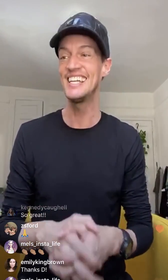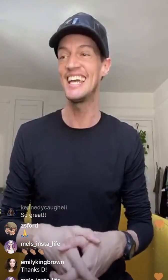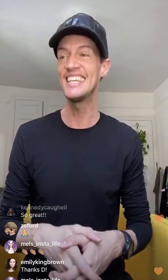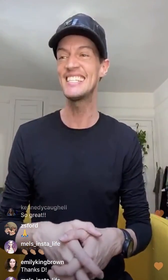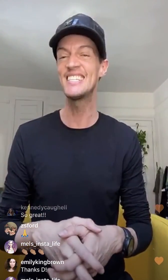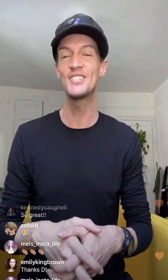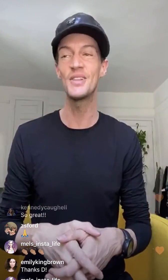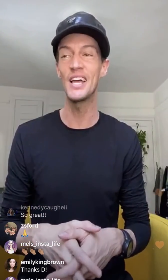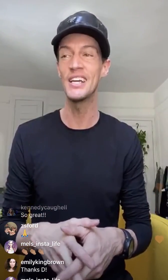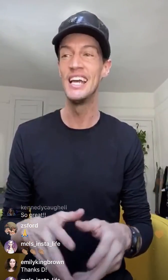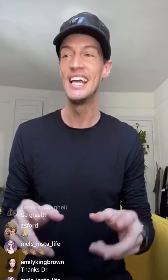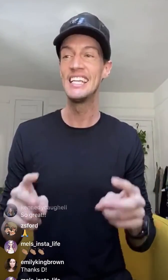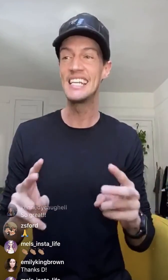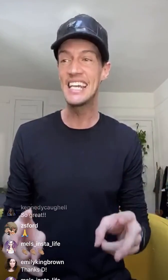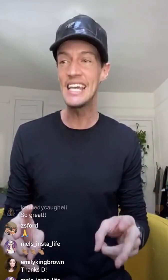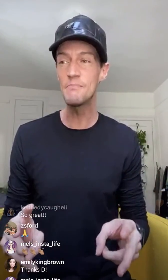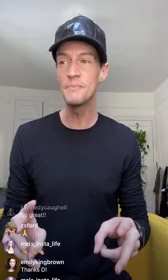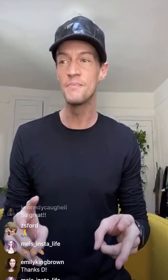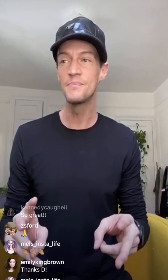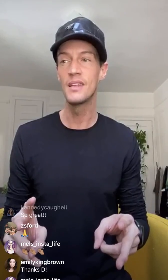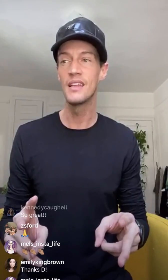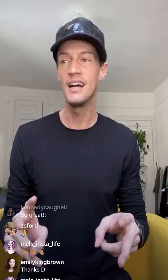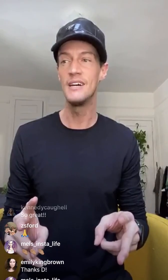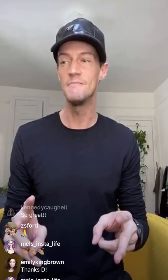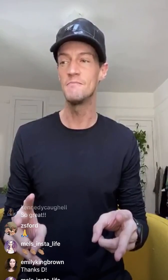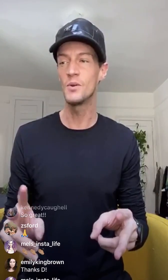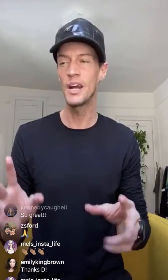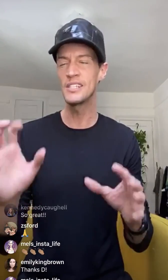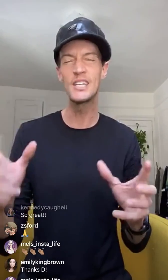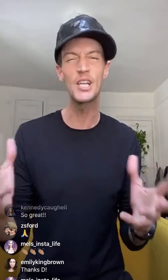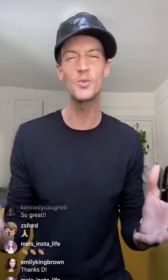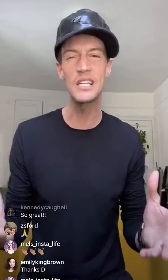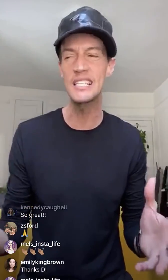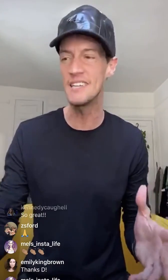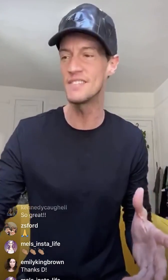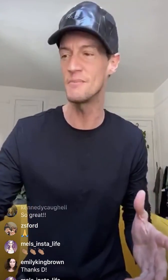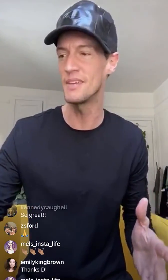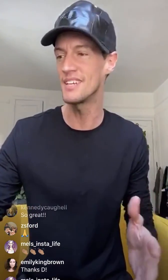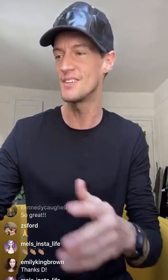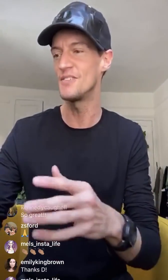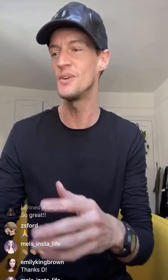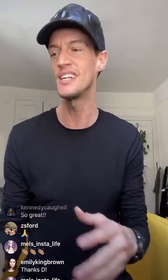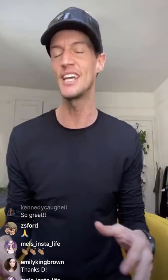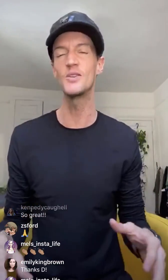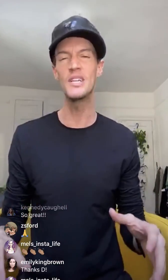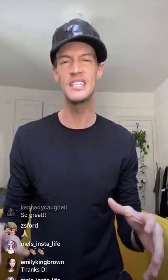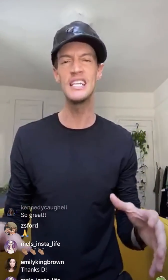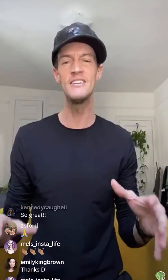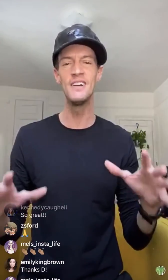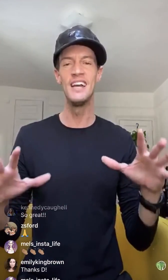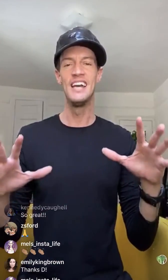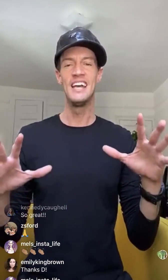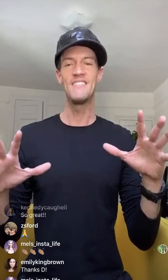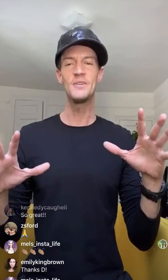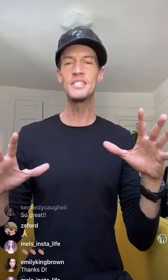we give. Very nice. All right, and we have one more sign, and then we are done for